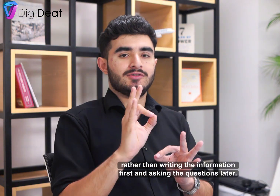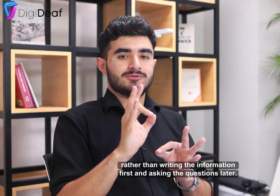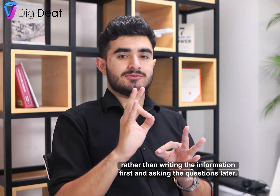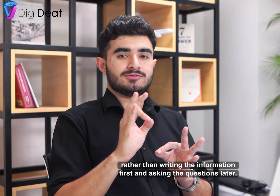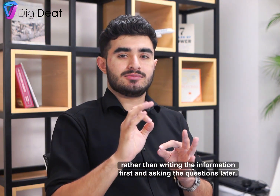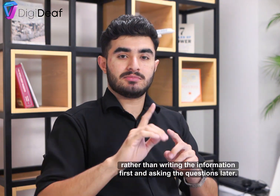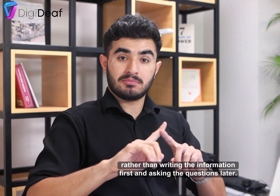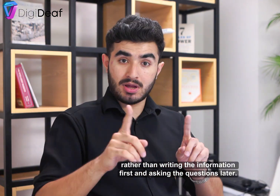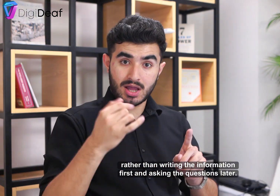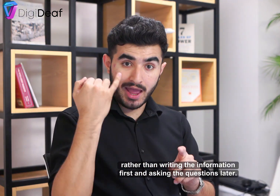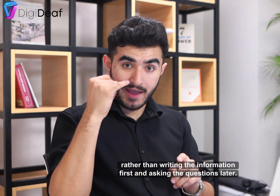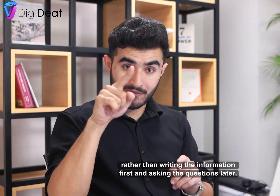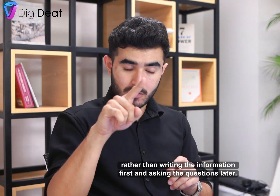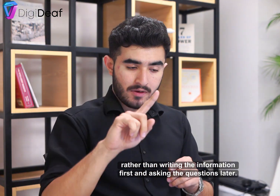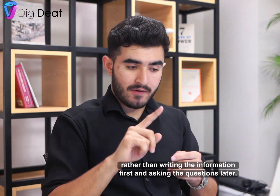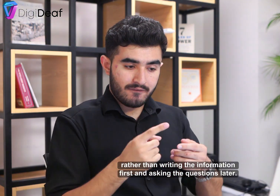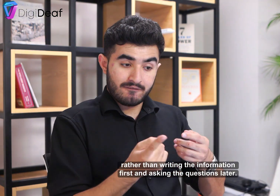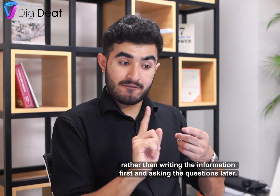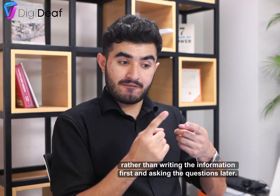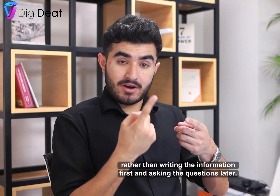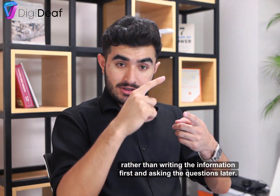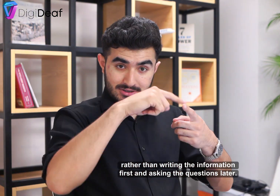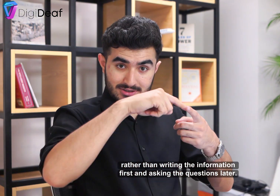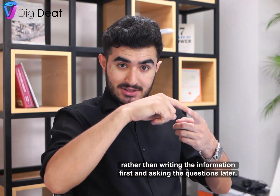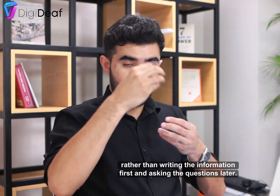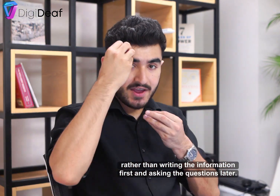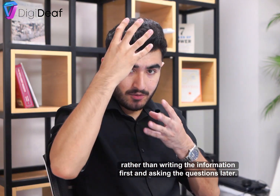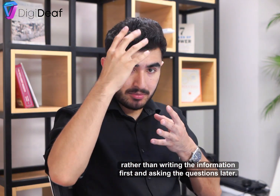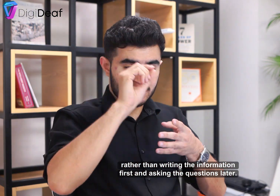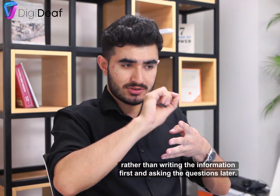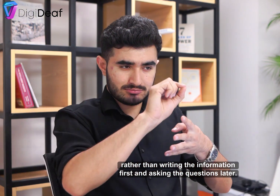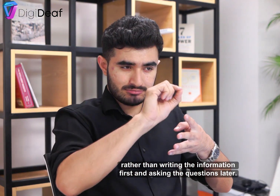Rather than writing the information first and asking the questions later.